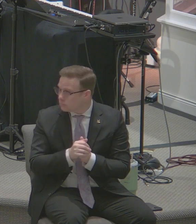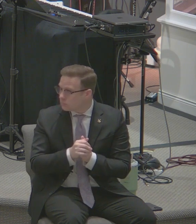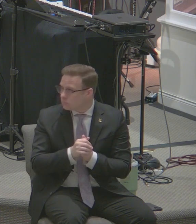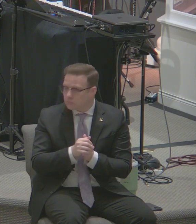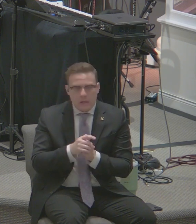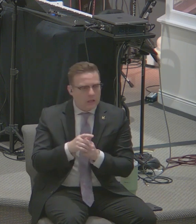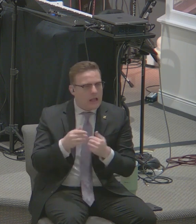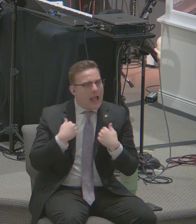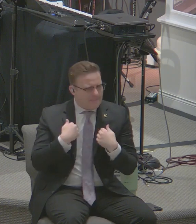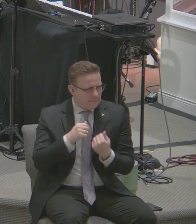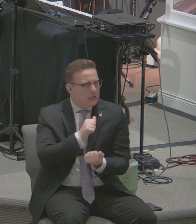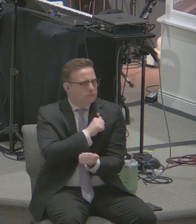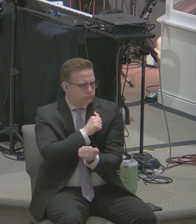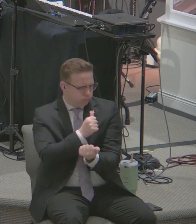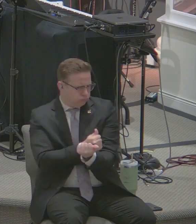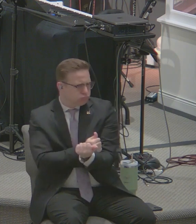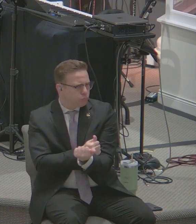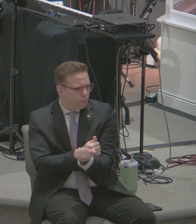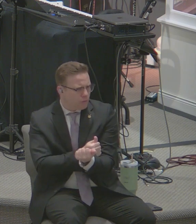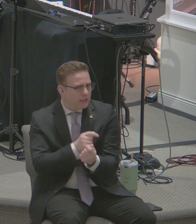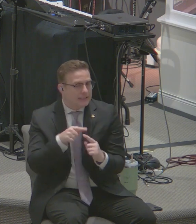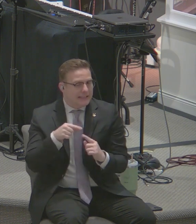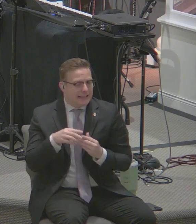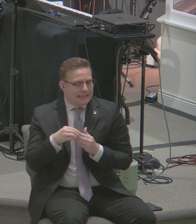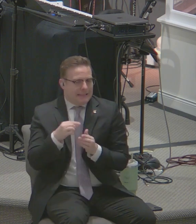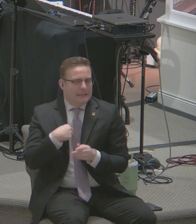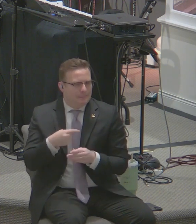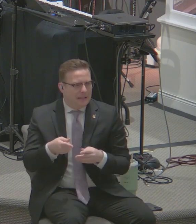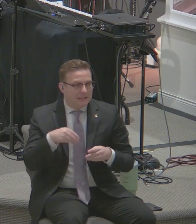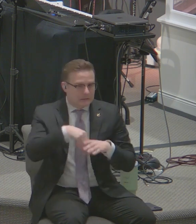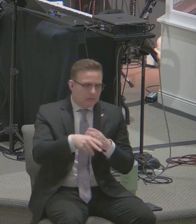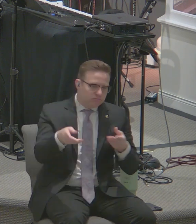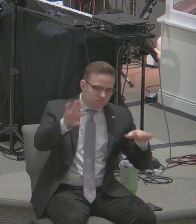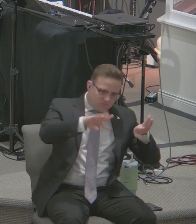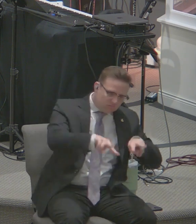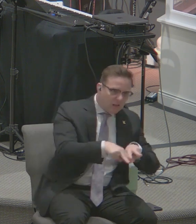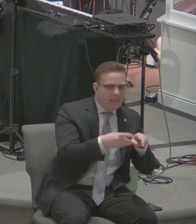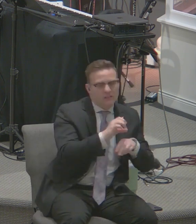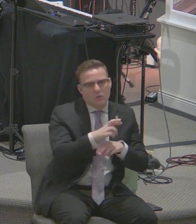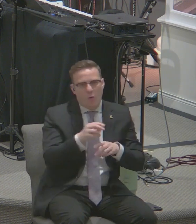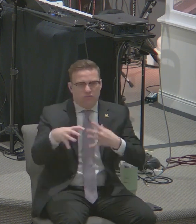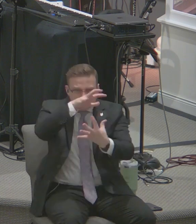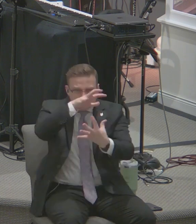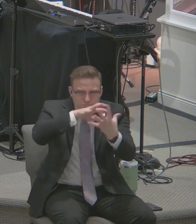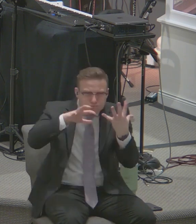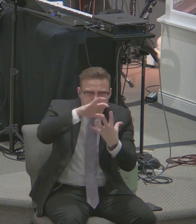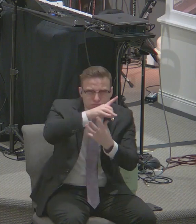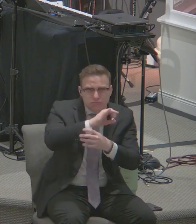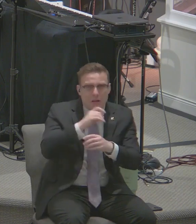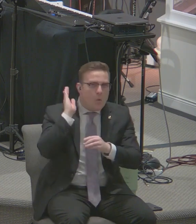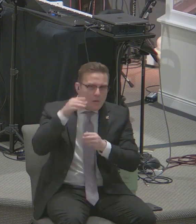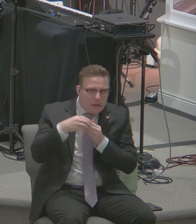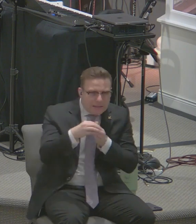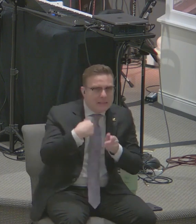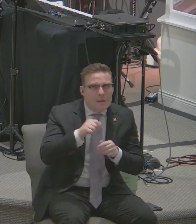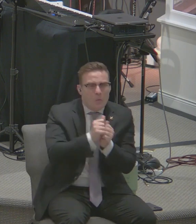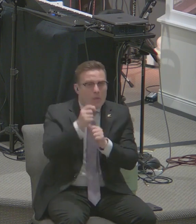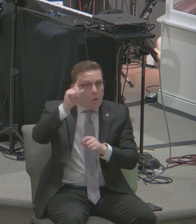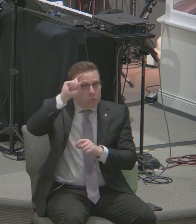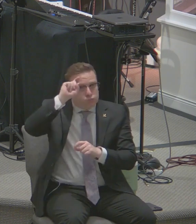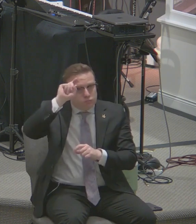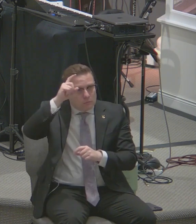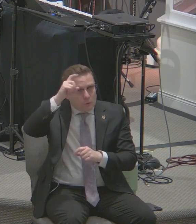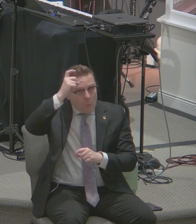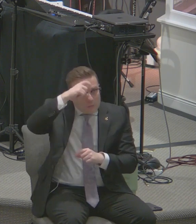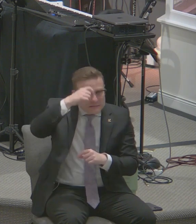spiritual authority to help lead me through some valleys and through some storms, and who can guide me with wisdom that